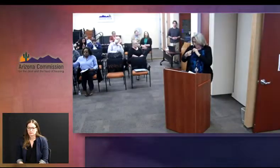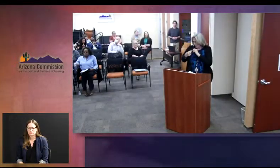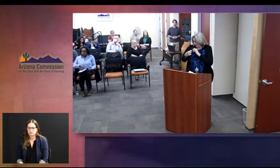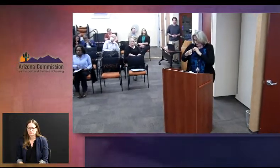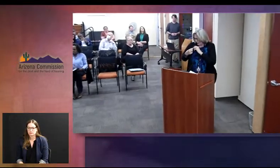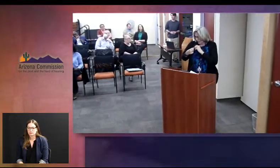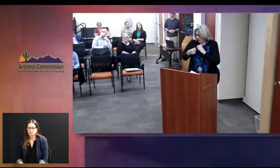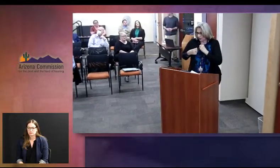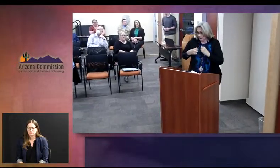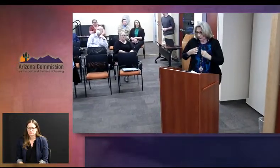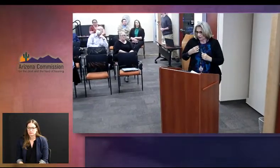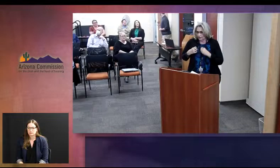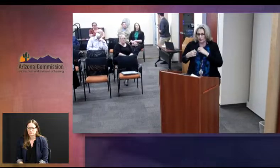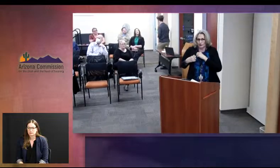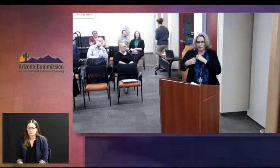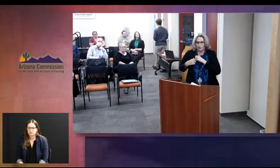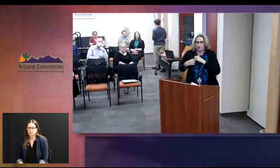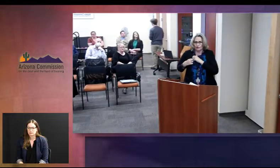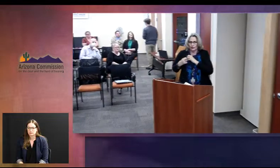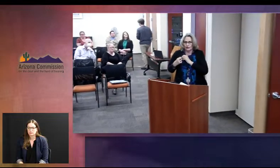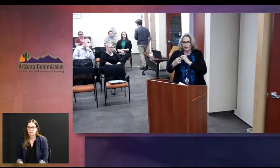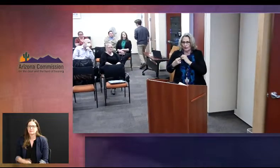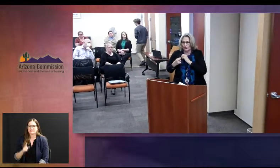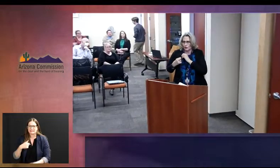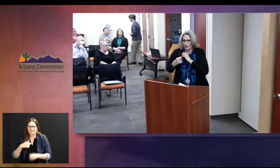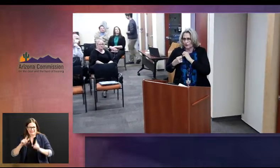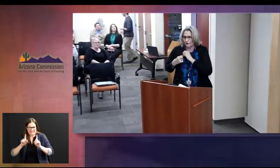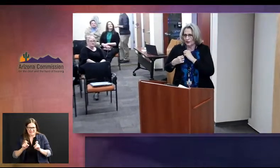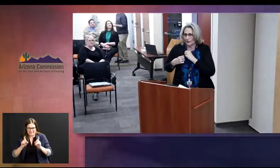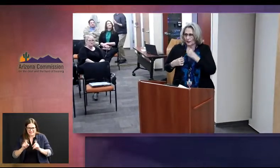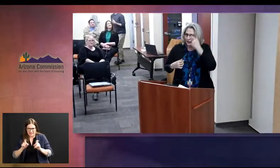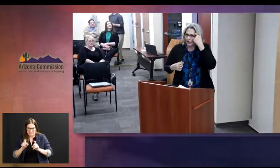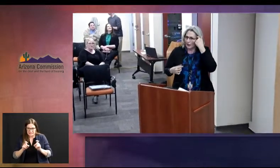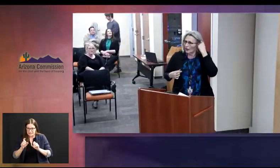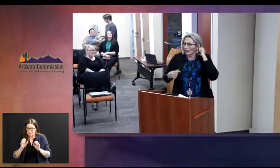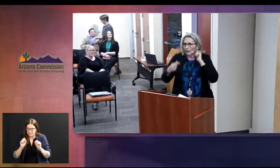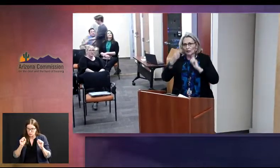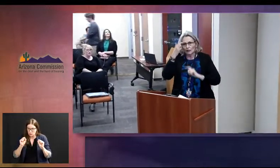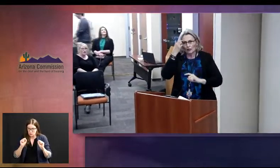I'm going to test this up here. Is that close enough?